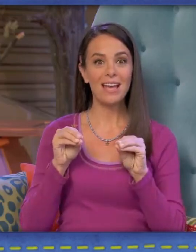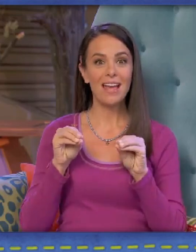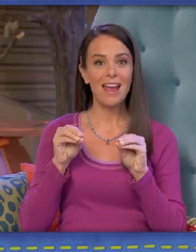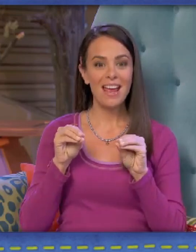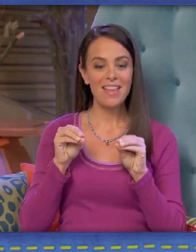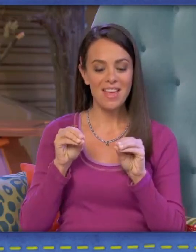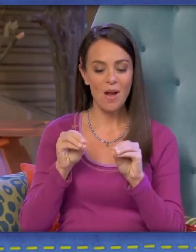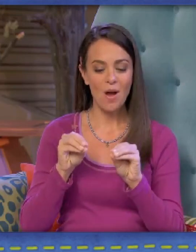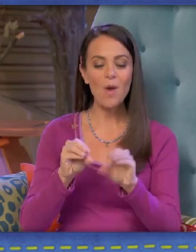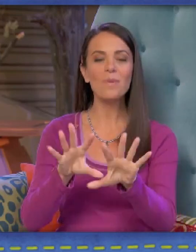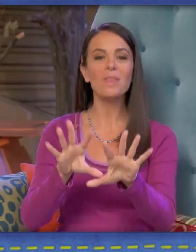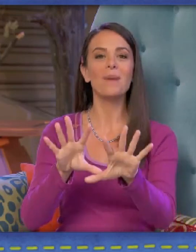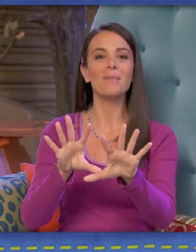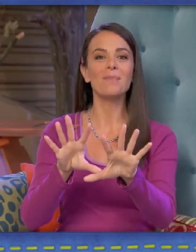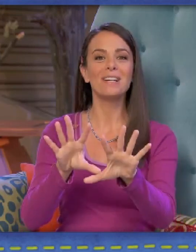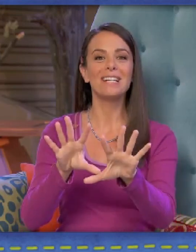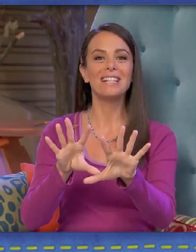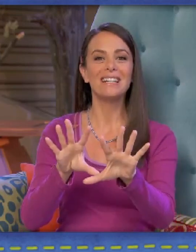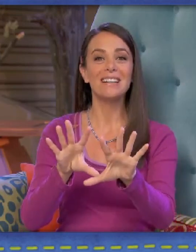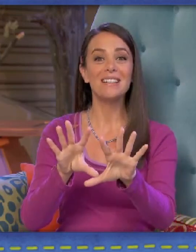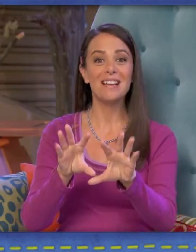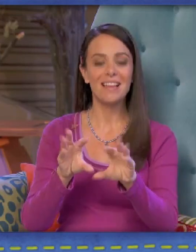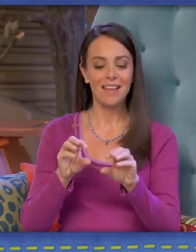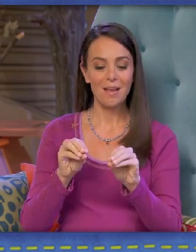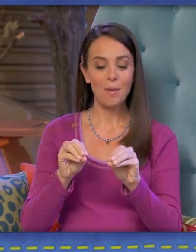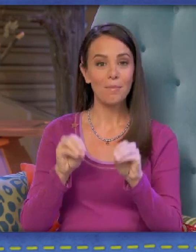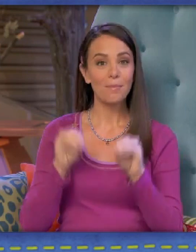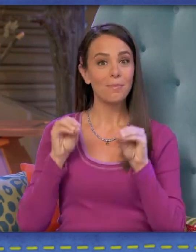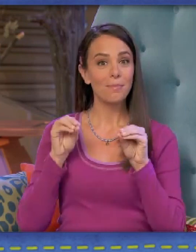back. And then open them up.